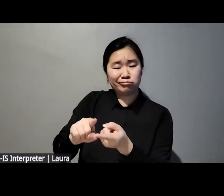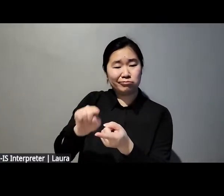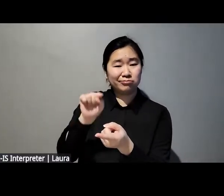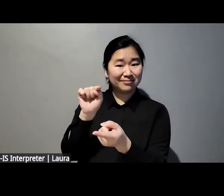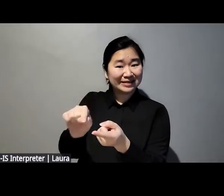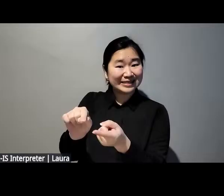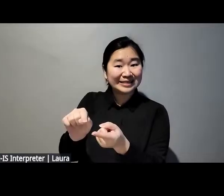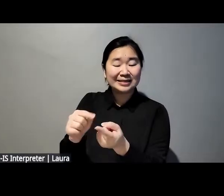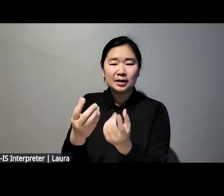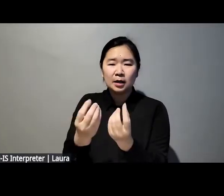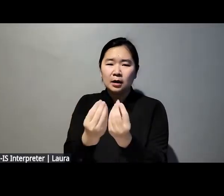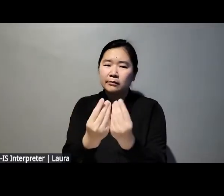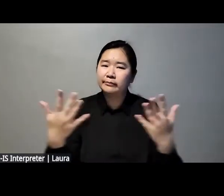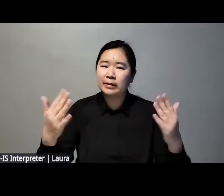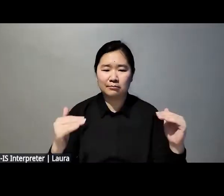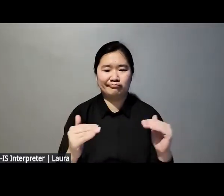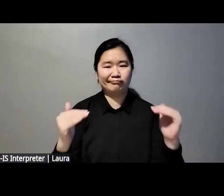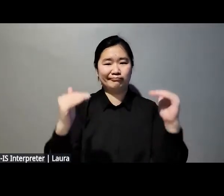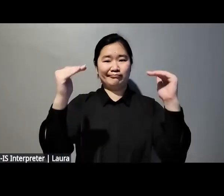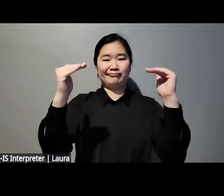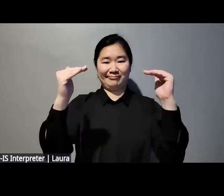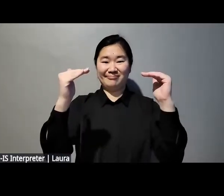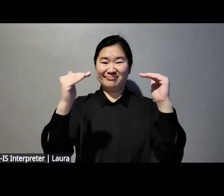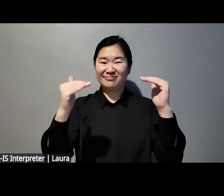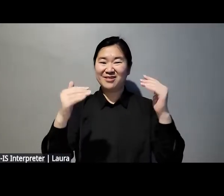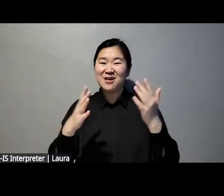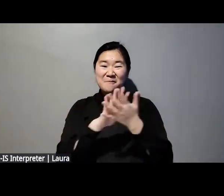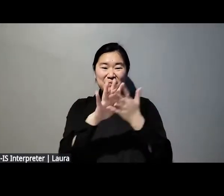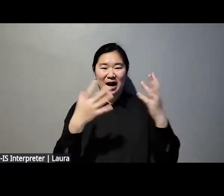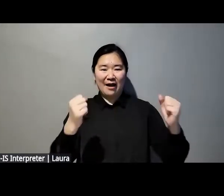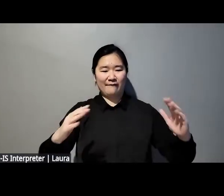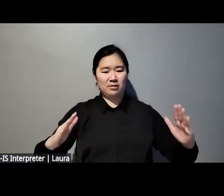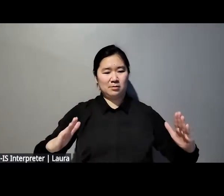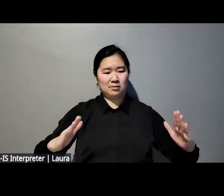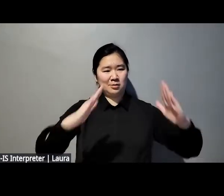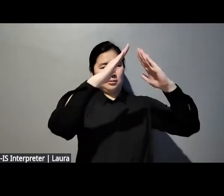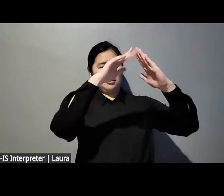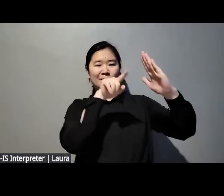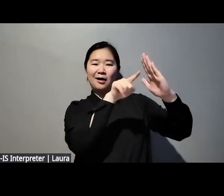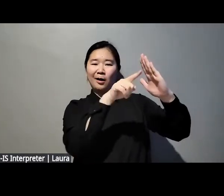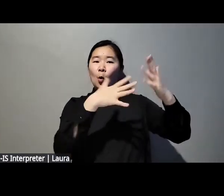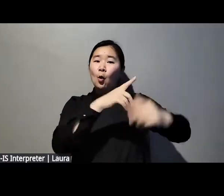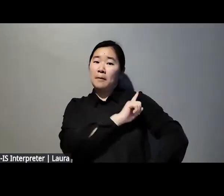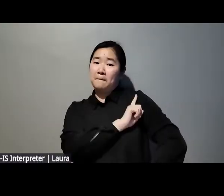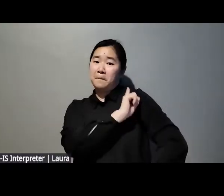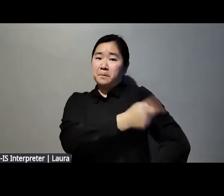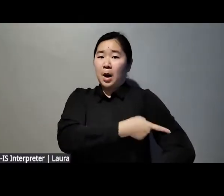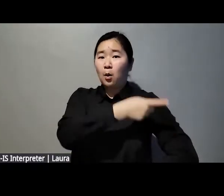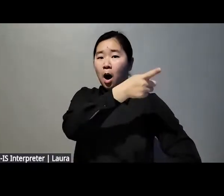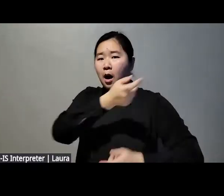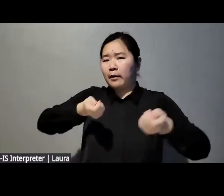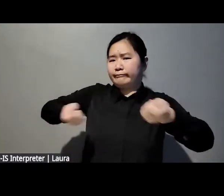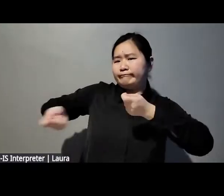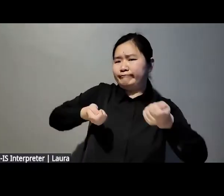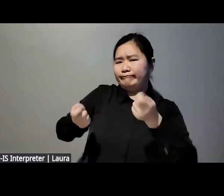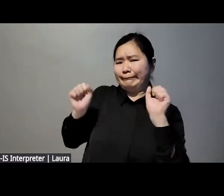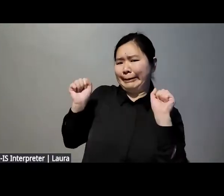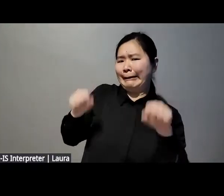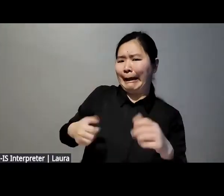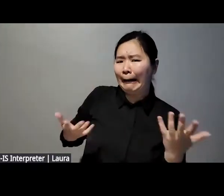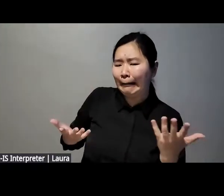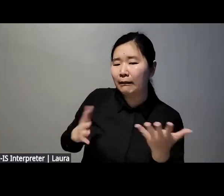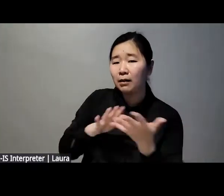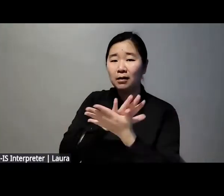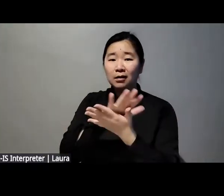Stigma reduction study includes peer-to-peer education, just like I said, people with disability and caregivers. And this is what we are doing in the study